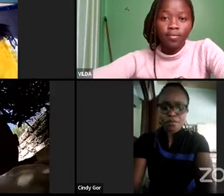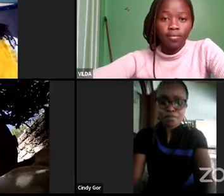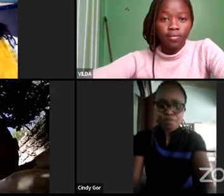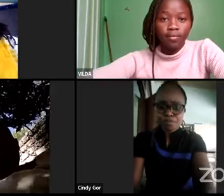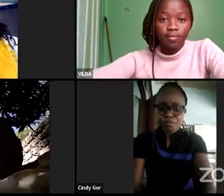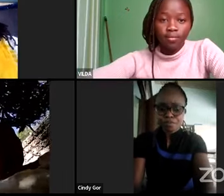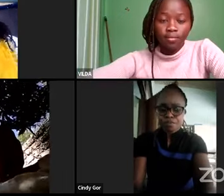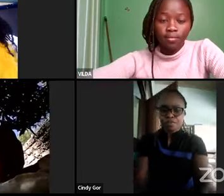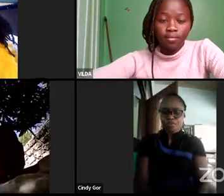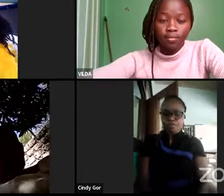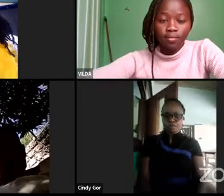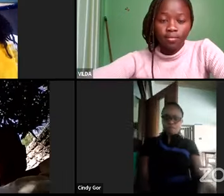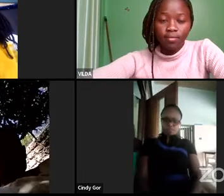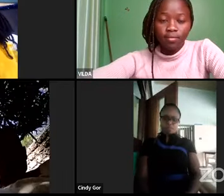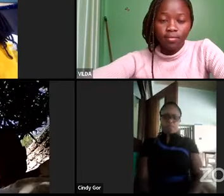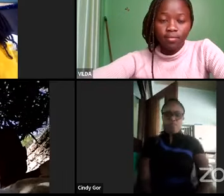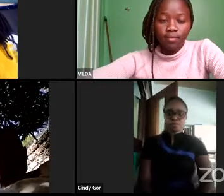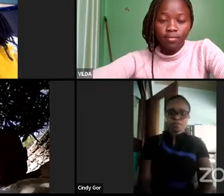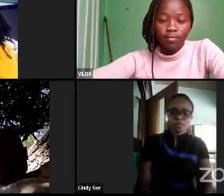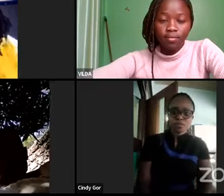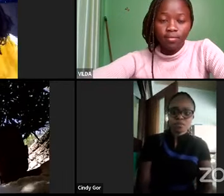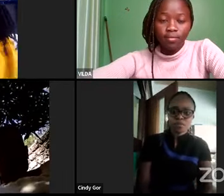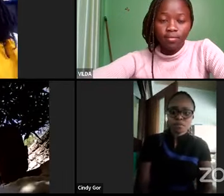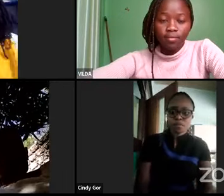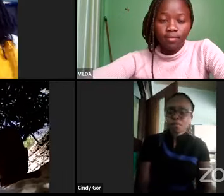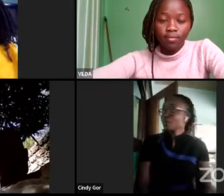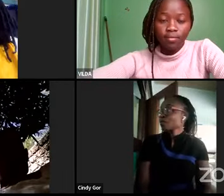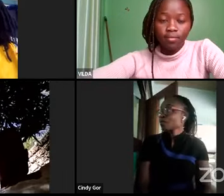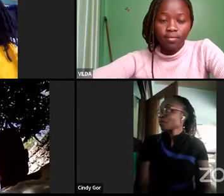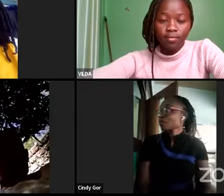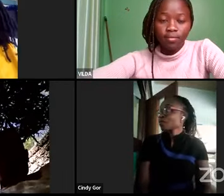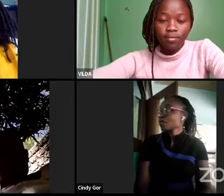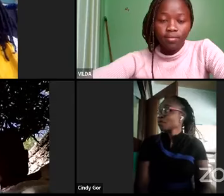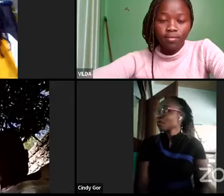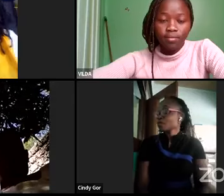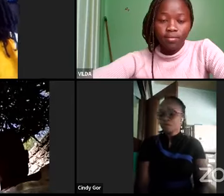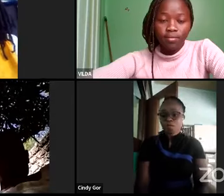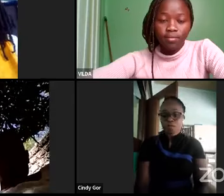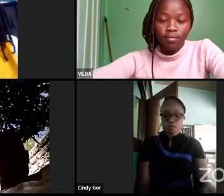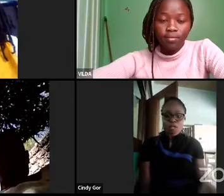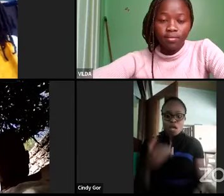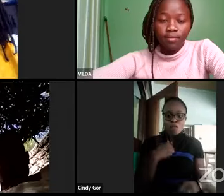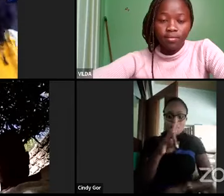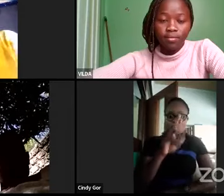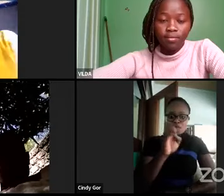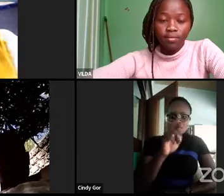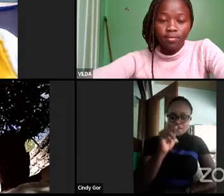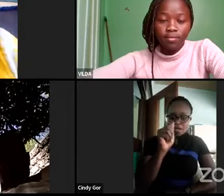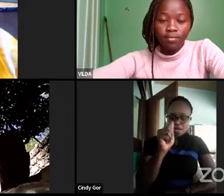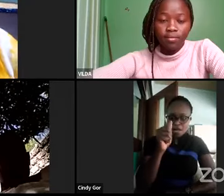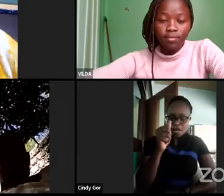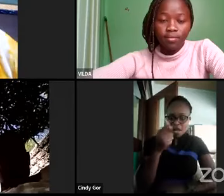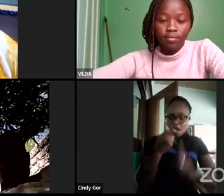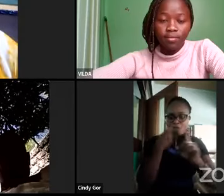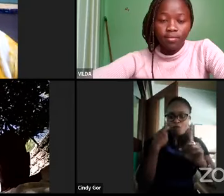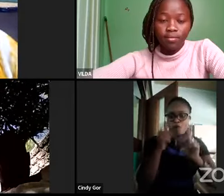Hello, how are you, Vera? I'm called Vera from Kisumu, and I am a university